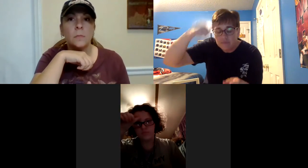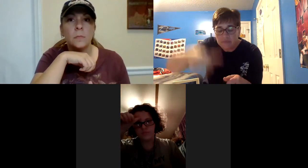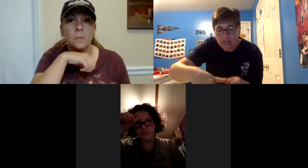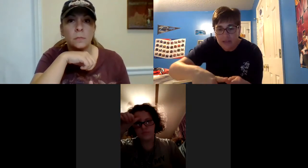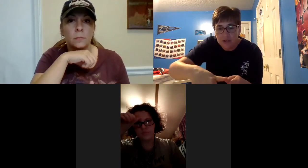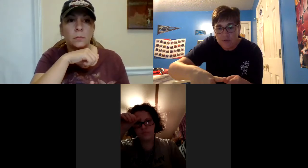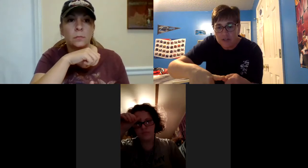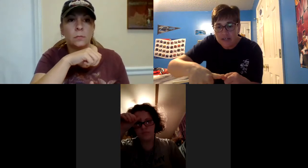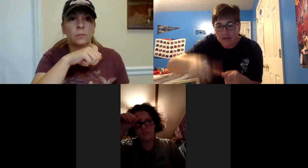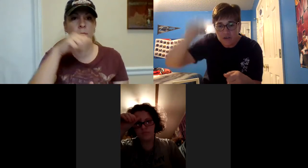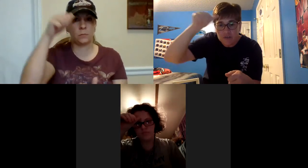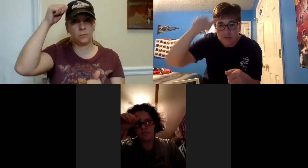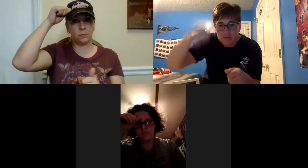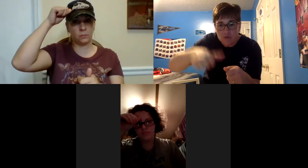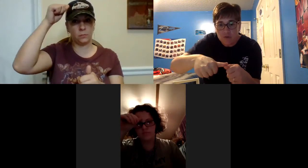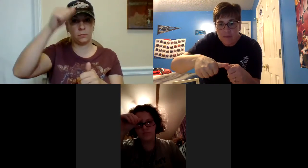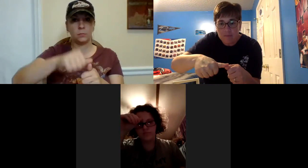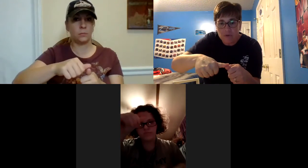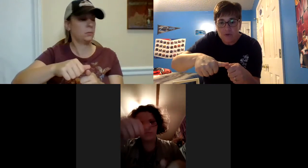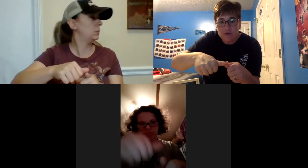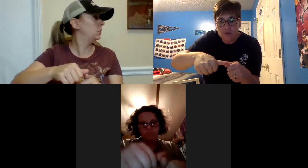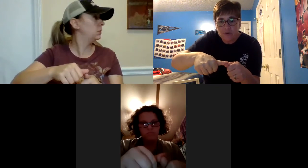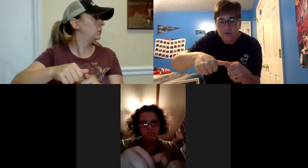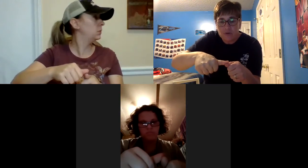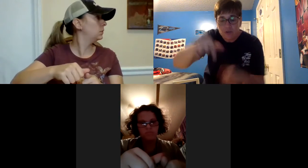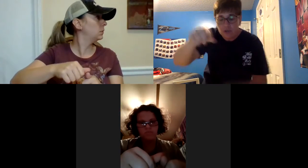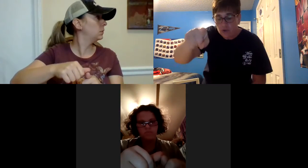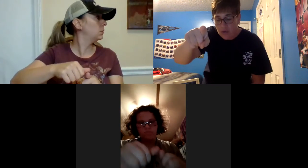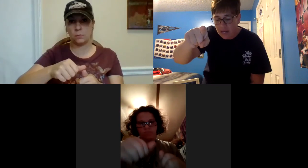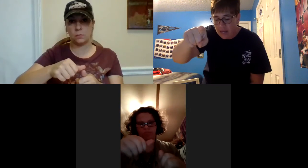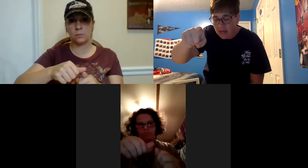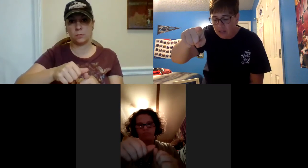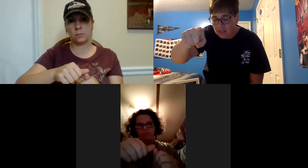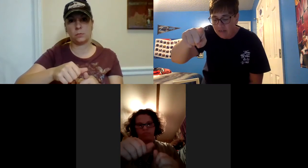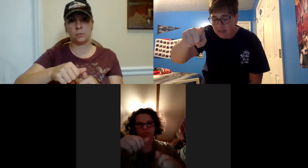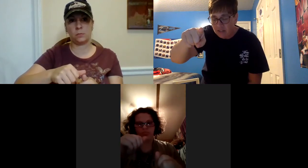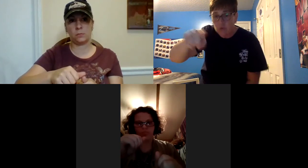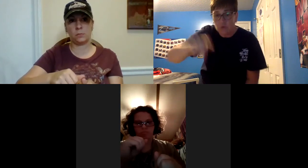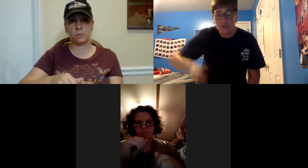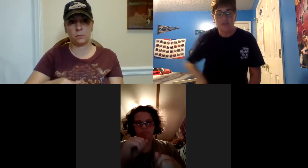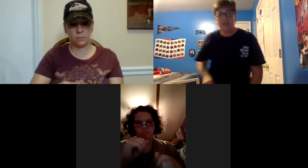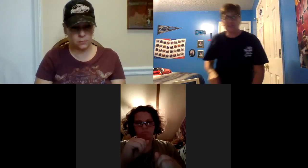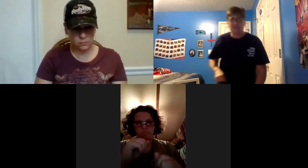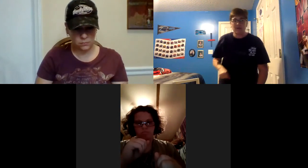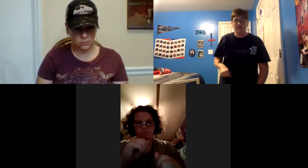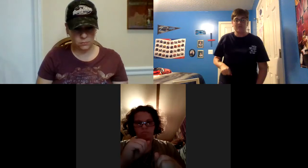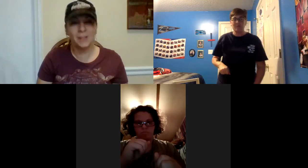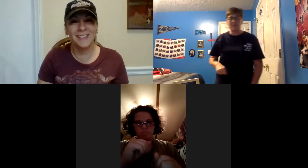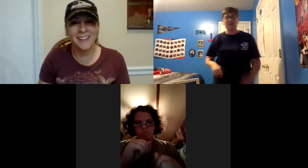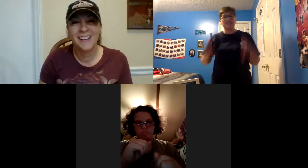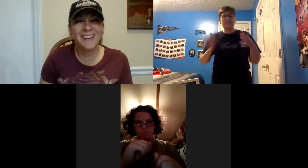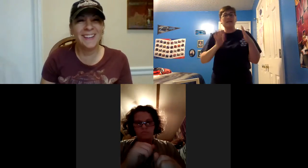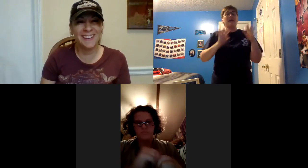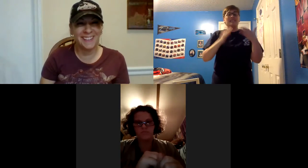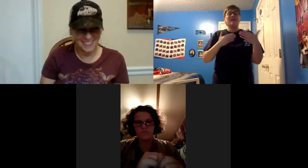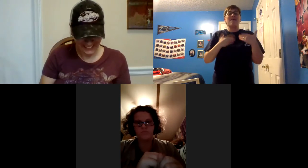forehead, and then you're putting it down on your thumb. So remember you, and I just left out the don't. I just skipped right to remember.